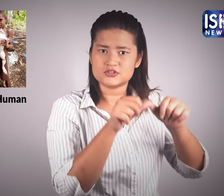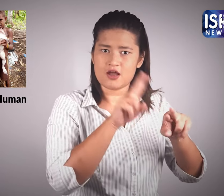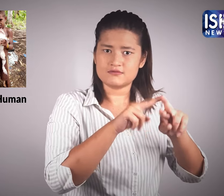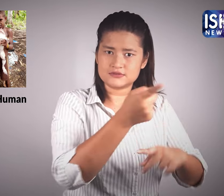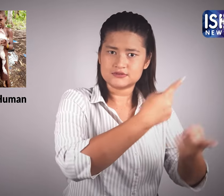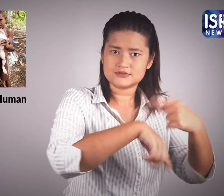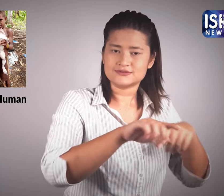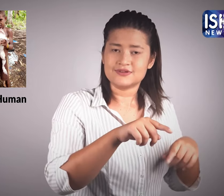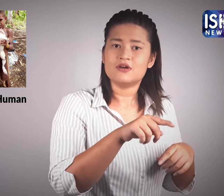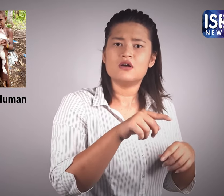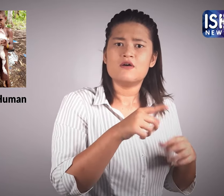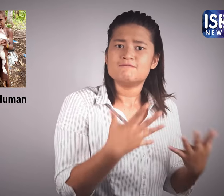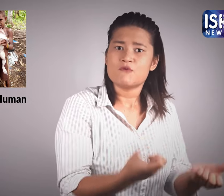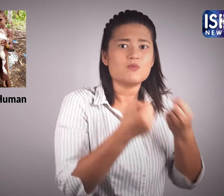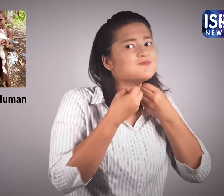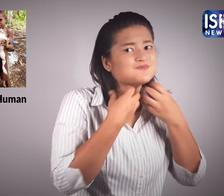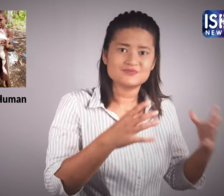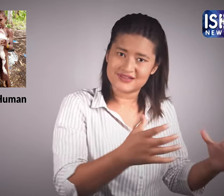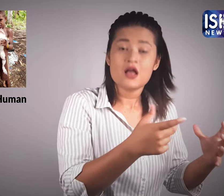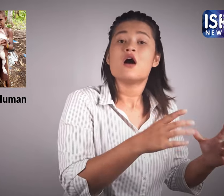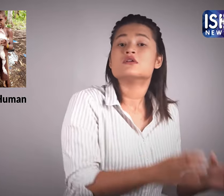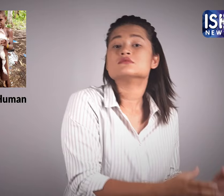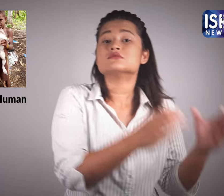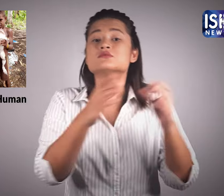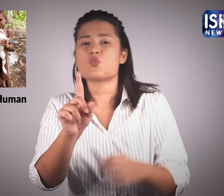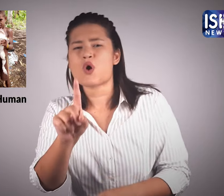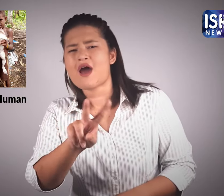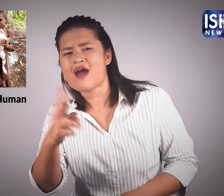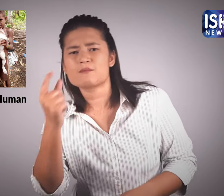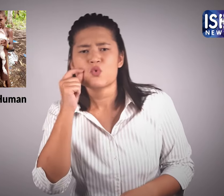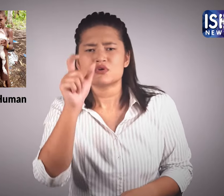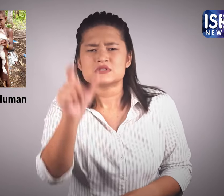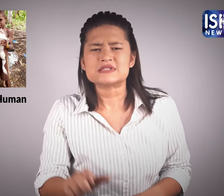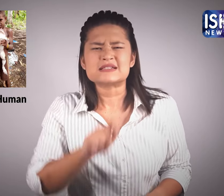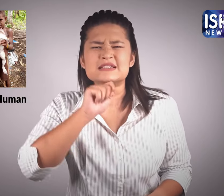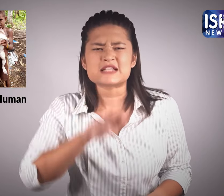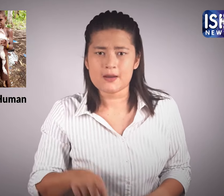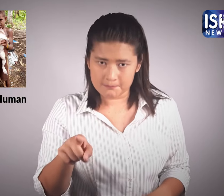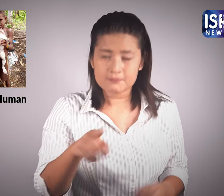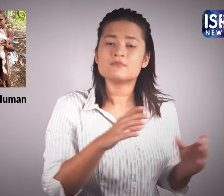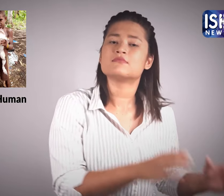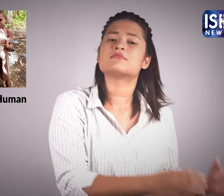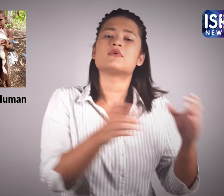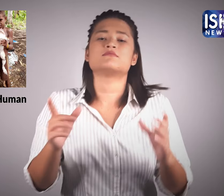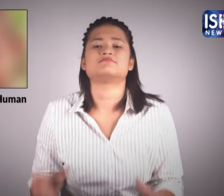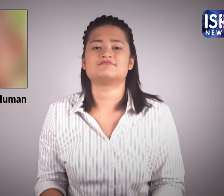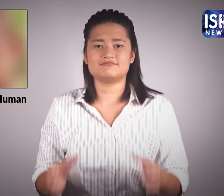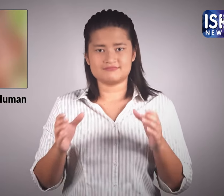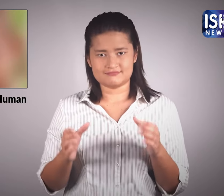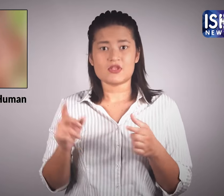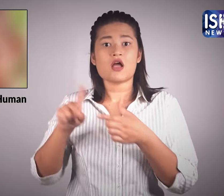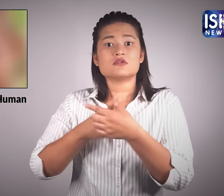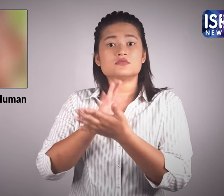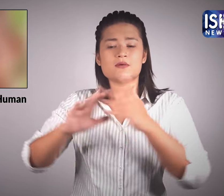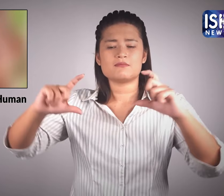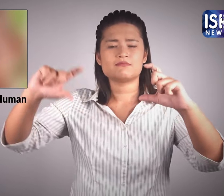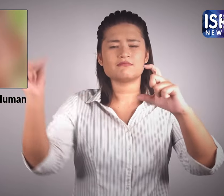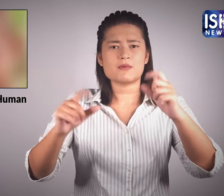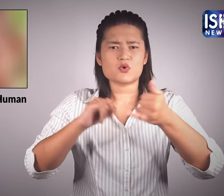The workers gave the frog to a young boy to hold and Jimmy